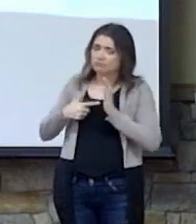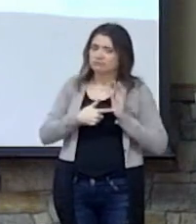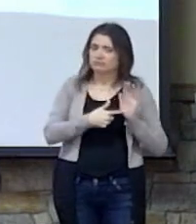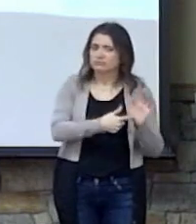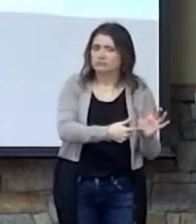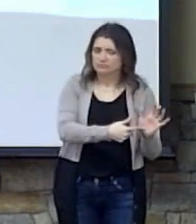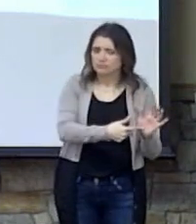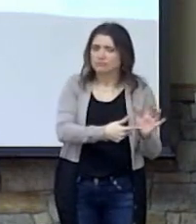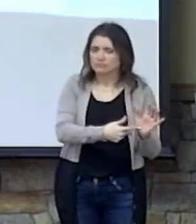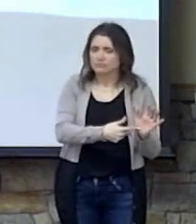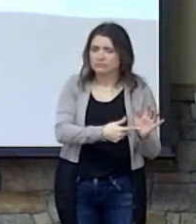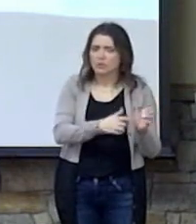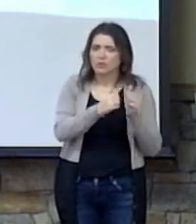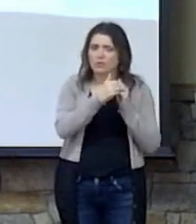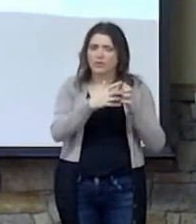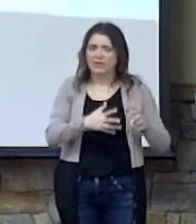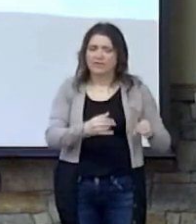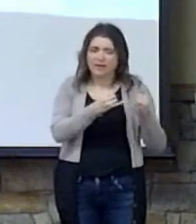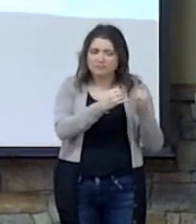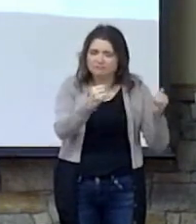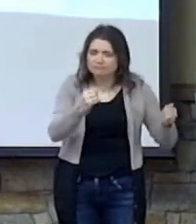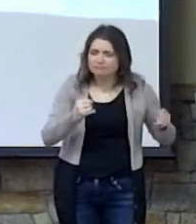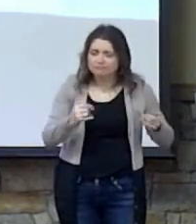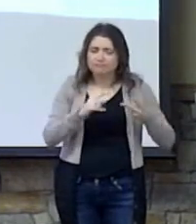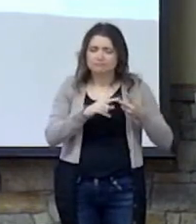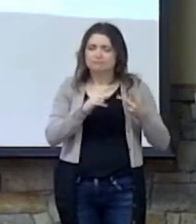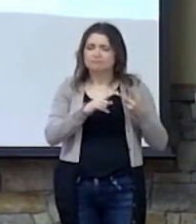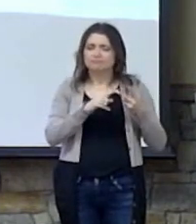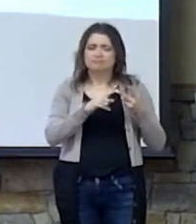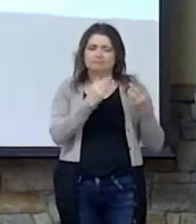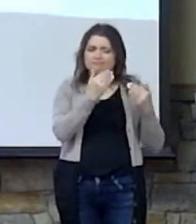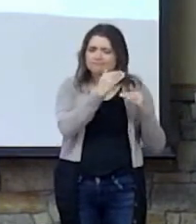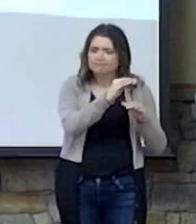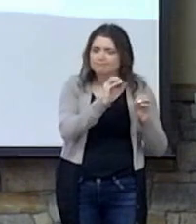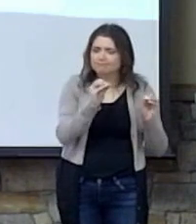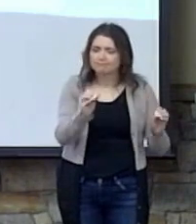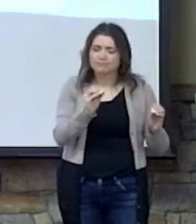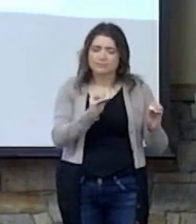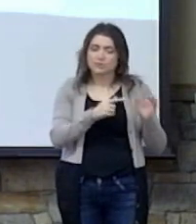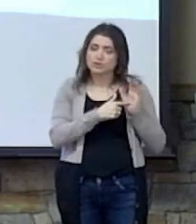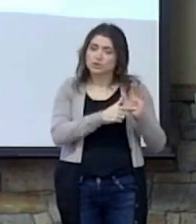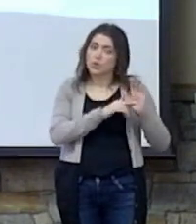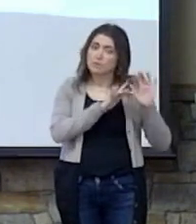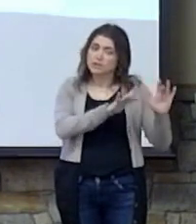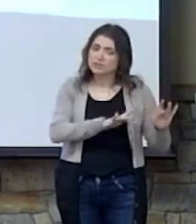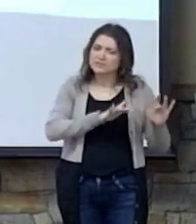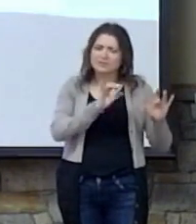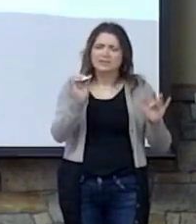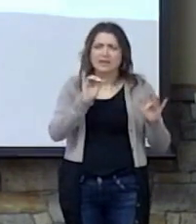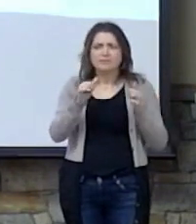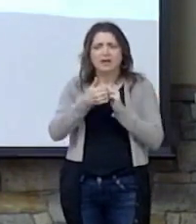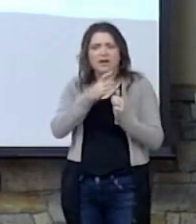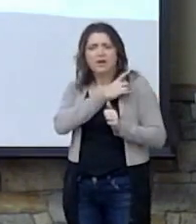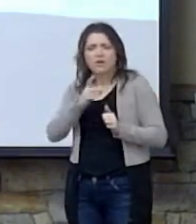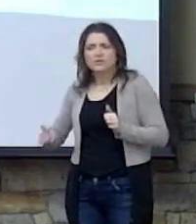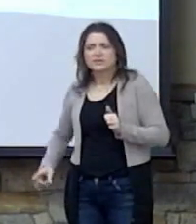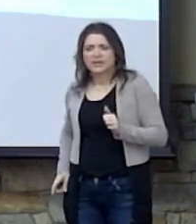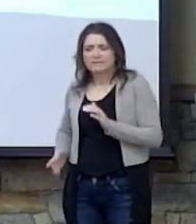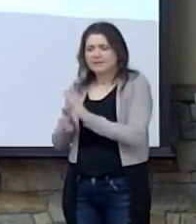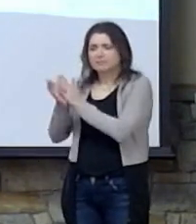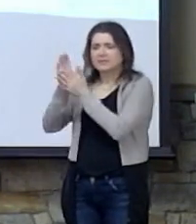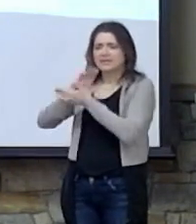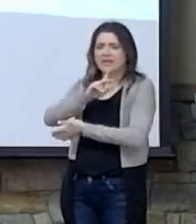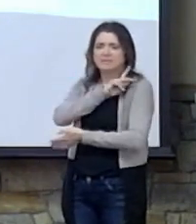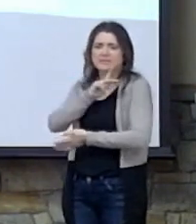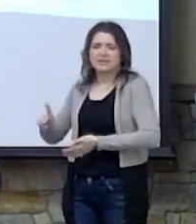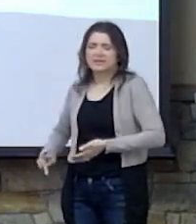without conditions, showing mercy. Very similar to how David had ascended to the throne himself, isn't it? Through God's